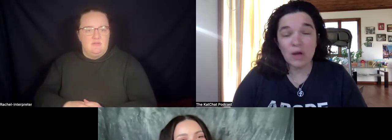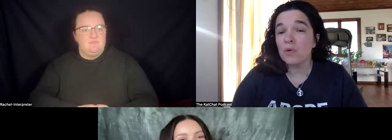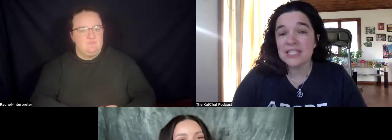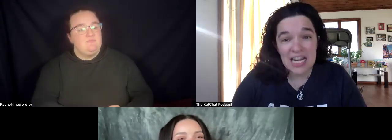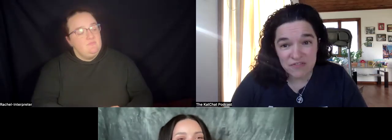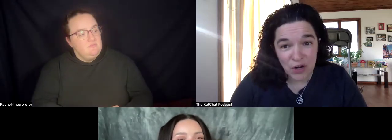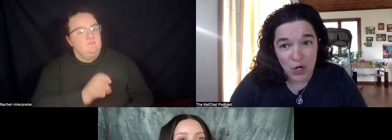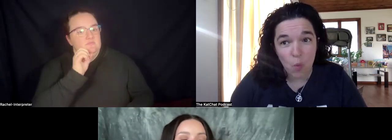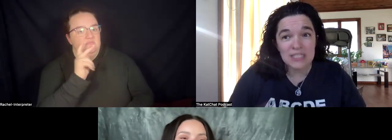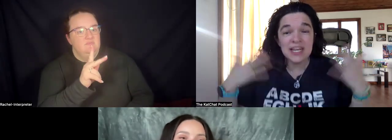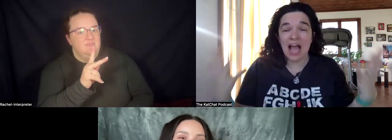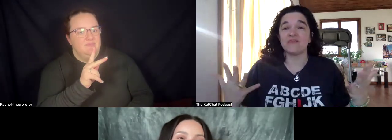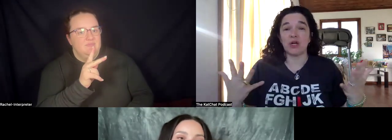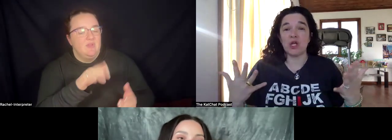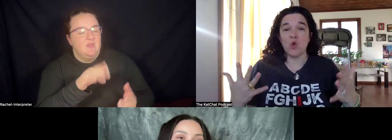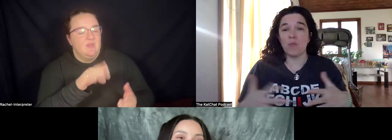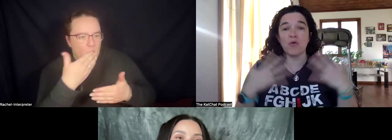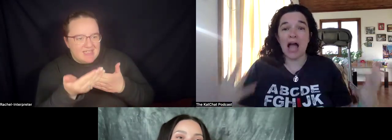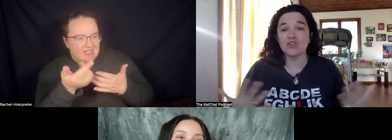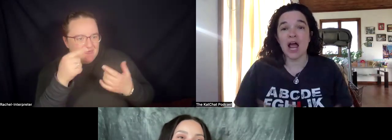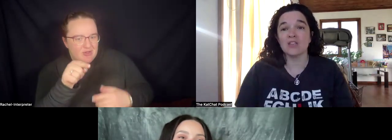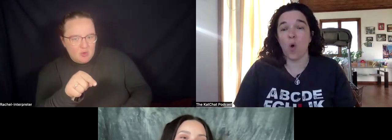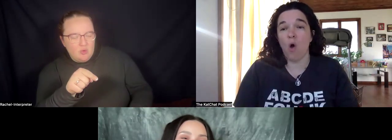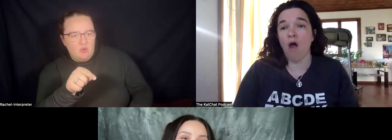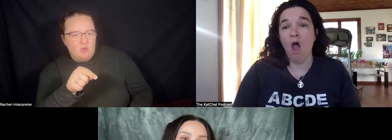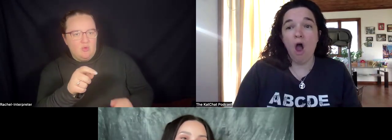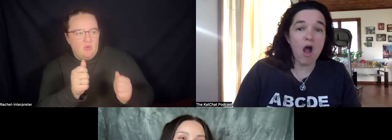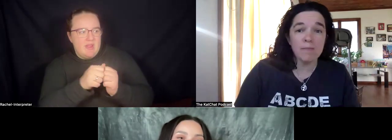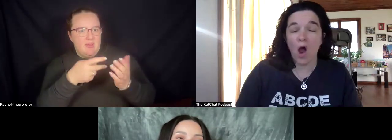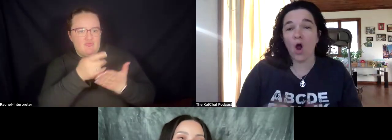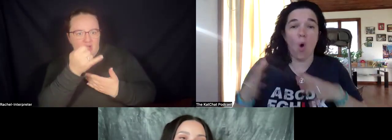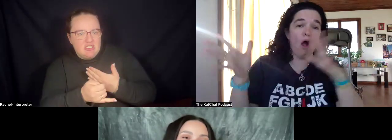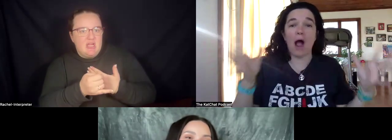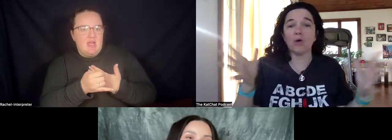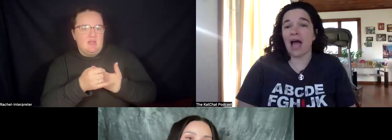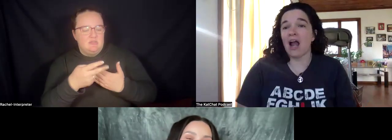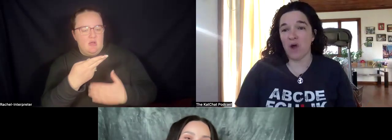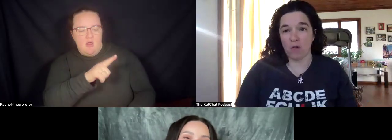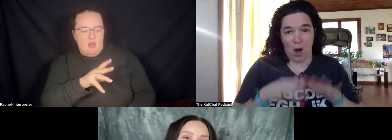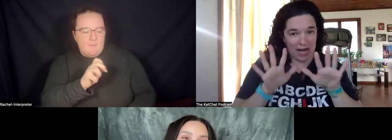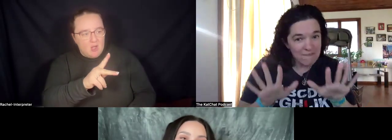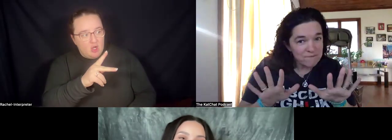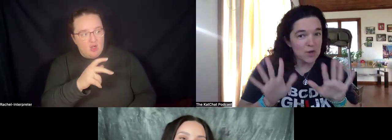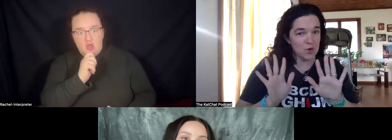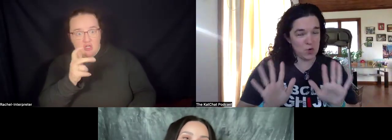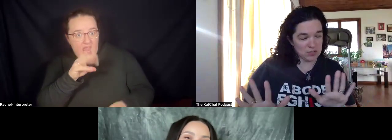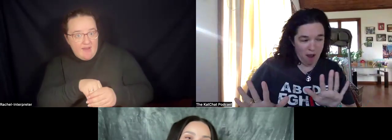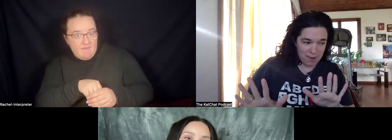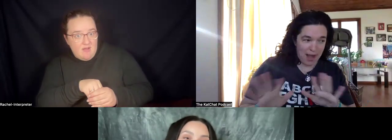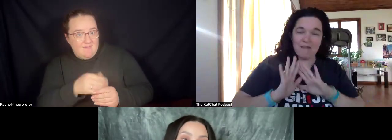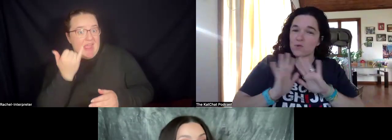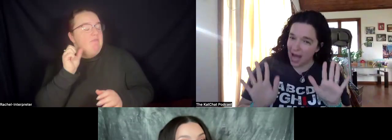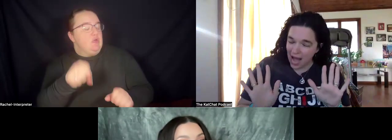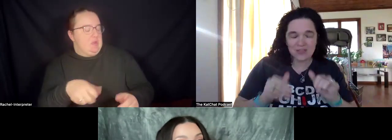Okay, Kathryn, what next for you? What next for you in Prussia or Hallmark or outside of Hallmark? If you could